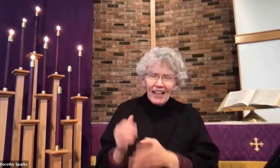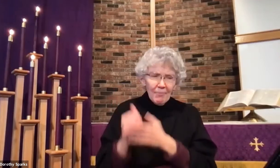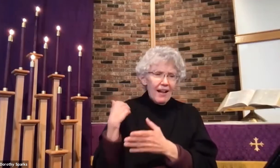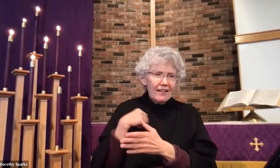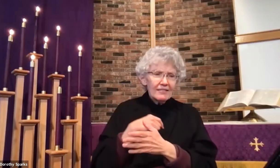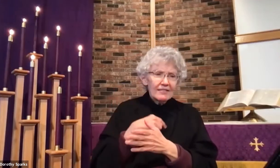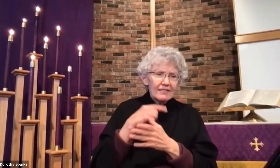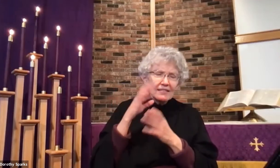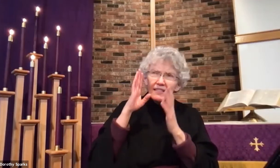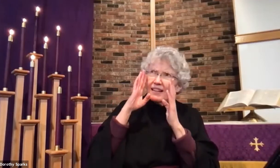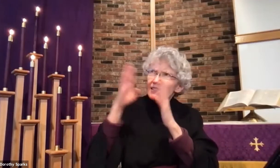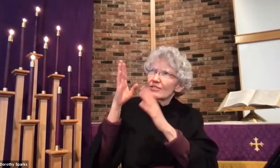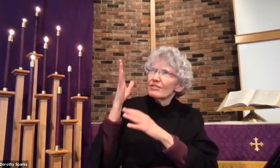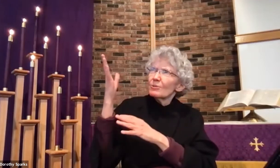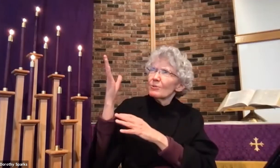protection.